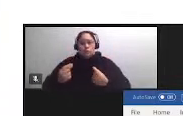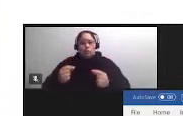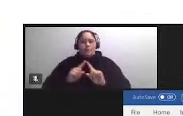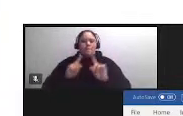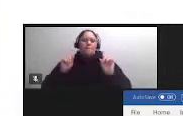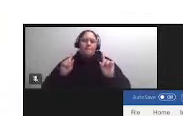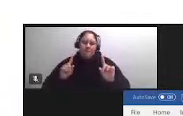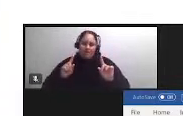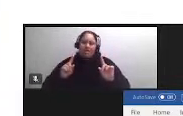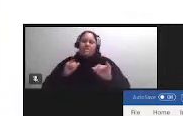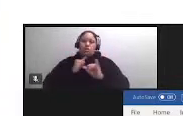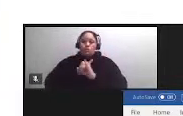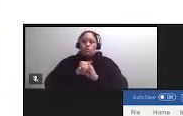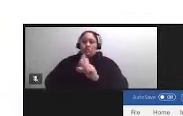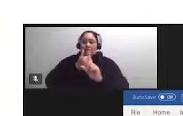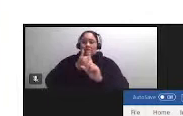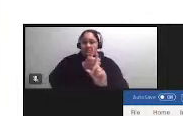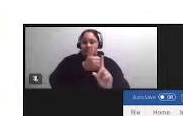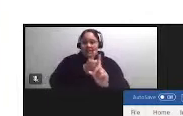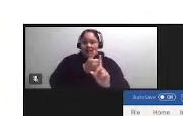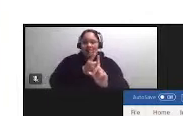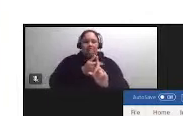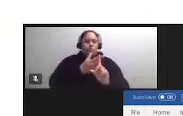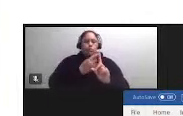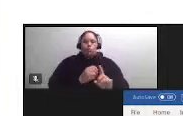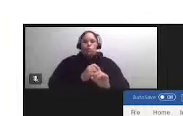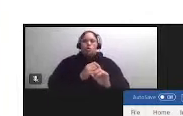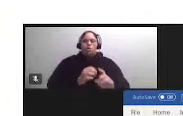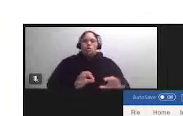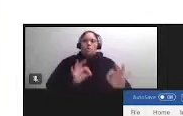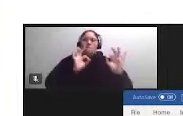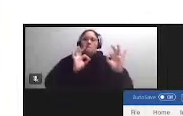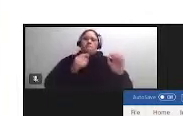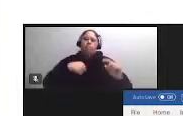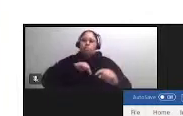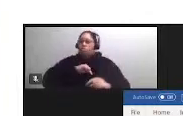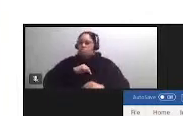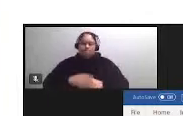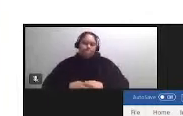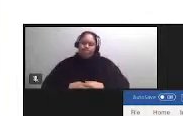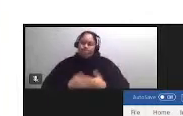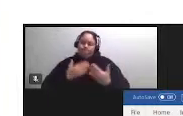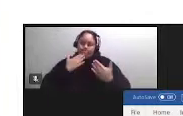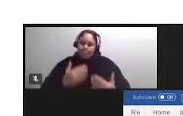but the institution itself is not doing any justice to this.